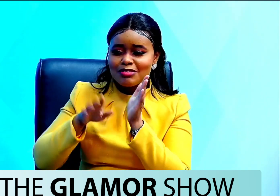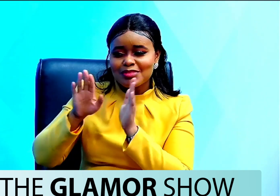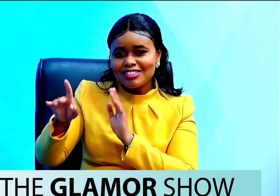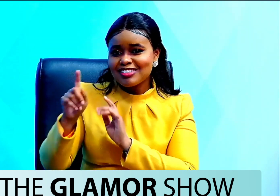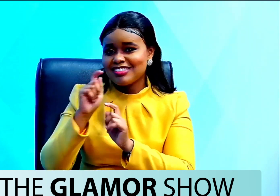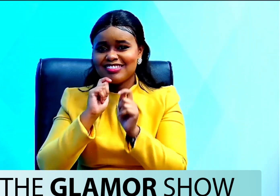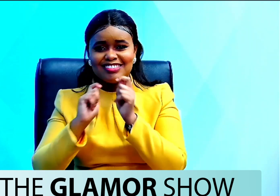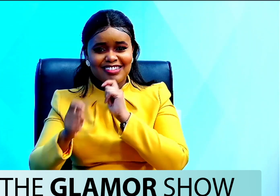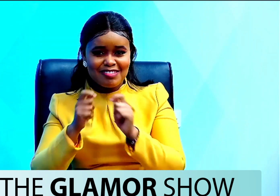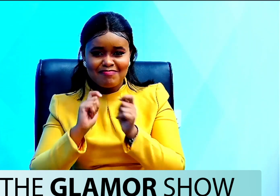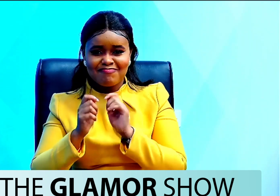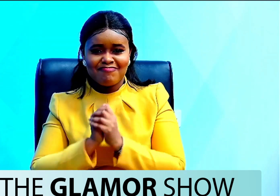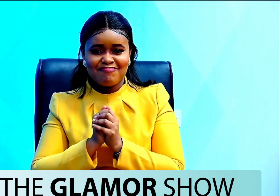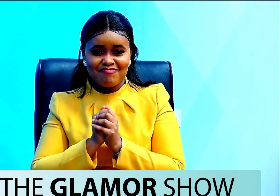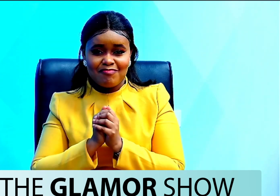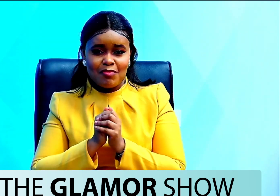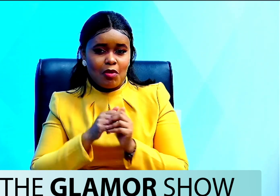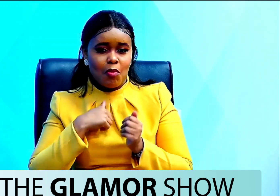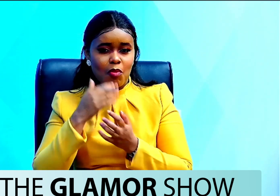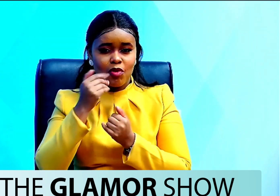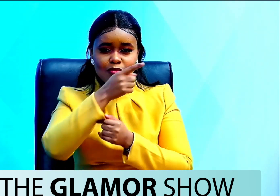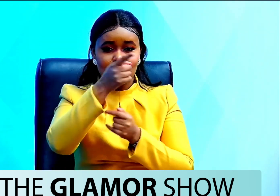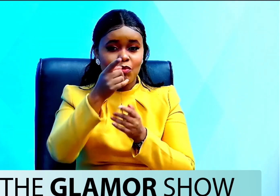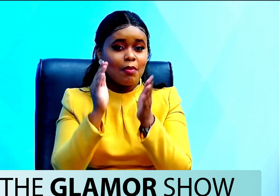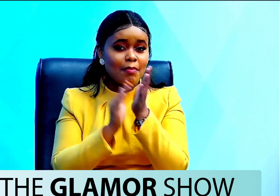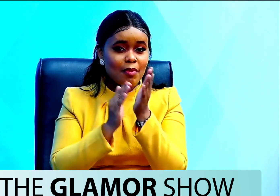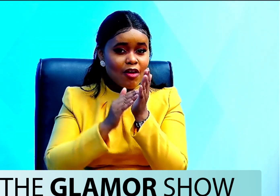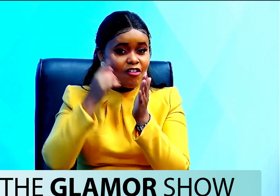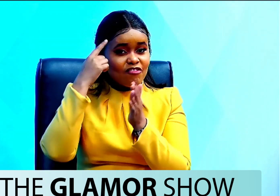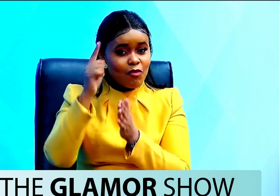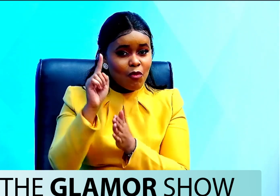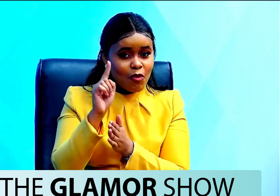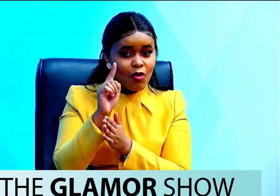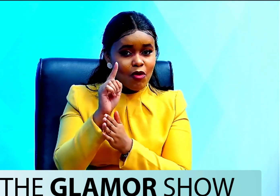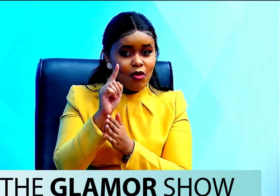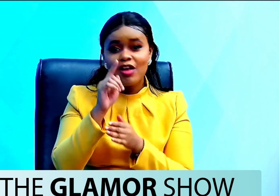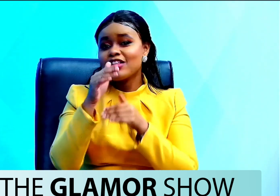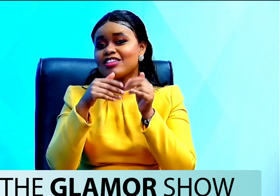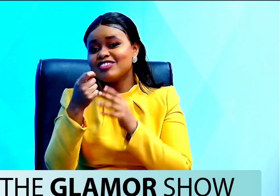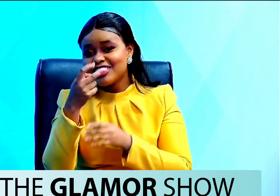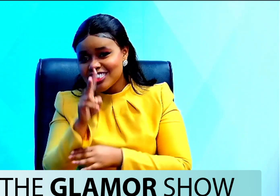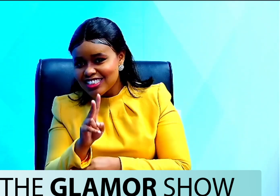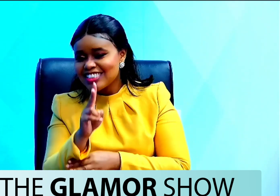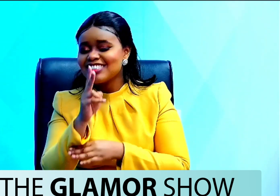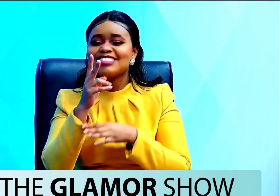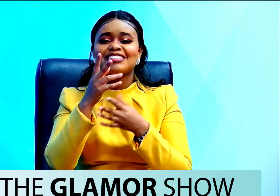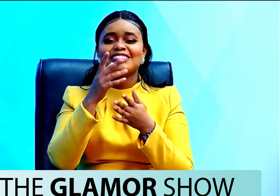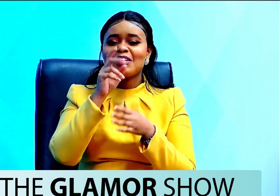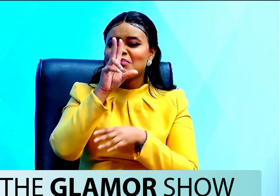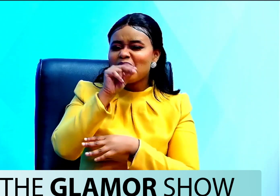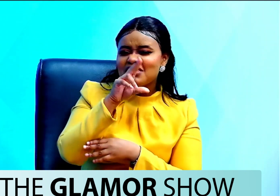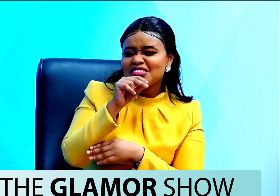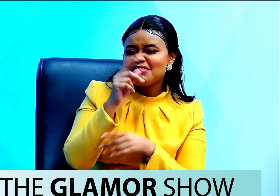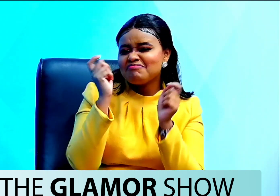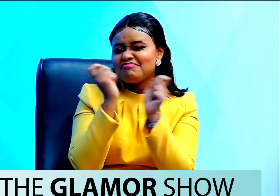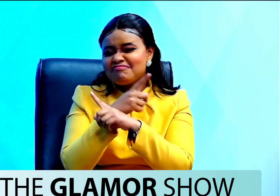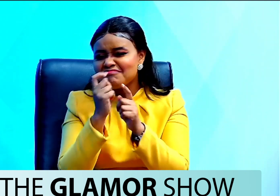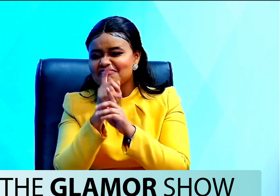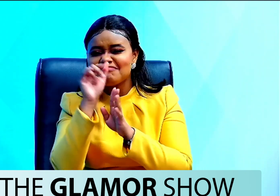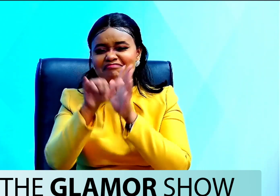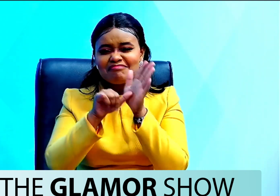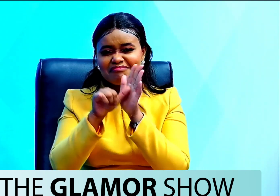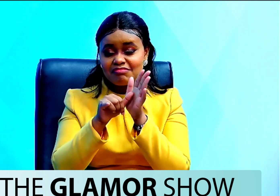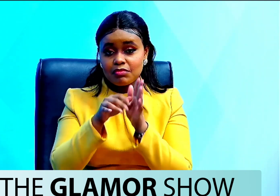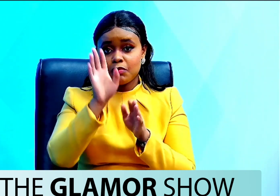you've been well, you've learned a lot from our guest, Mr. Isaac, and I really hope you get to comment or ask your questions down